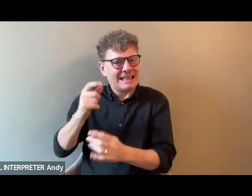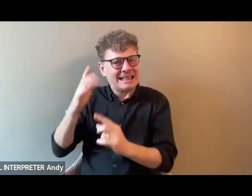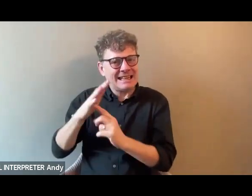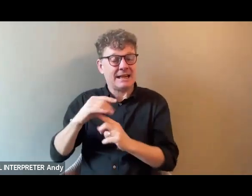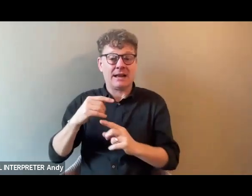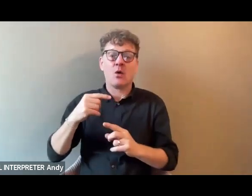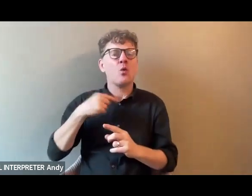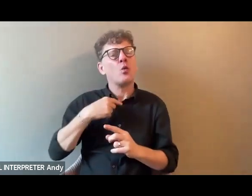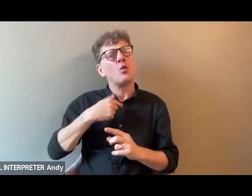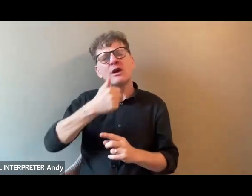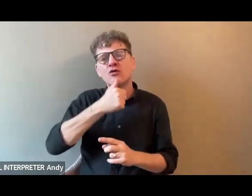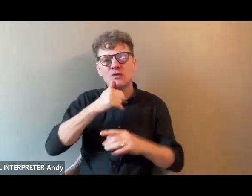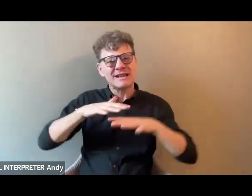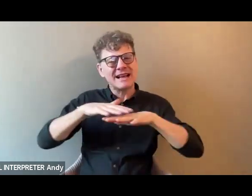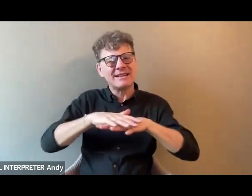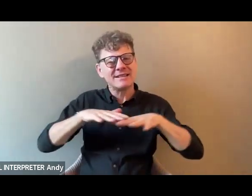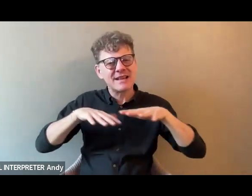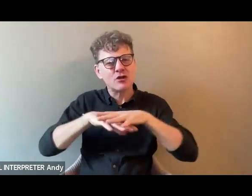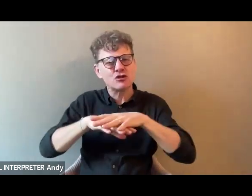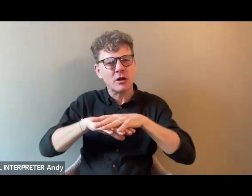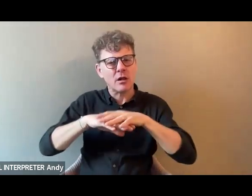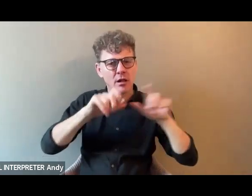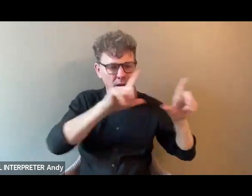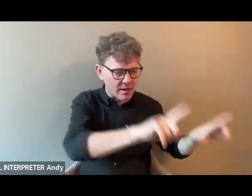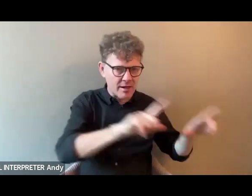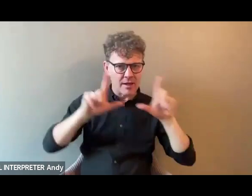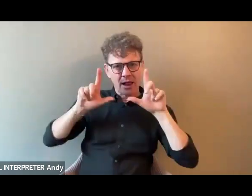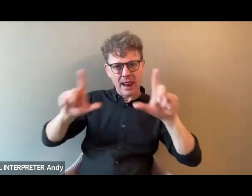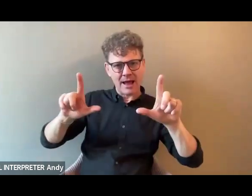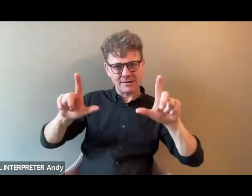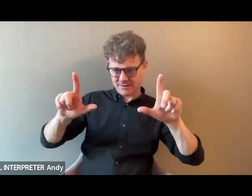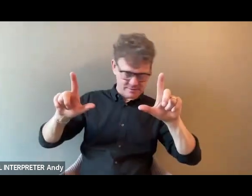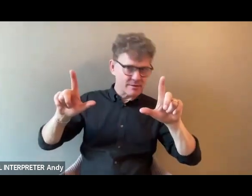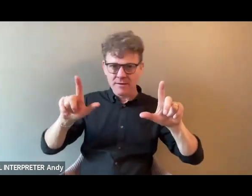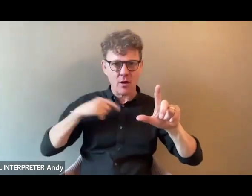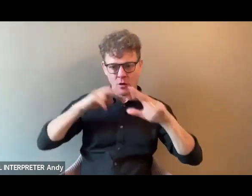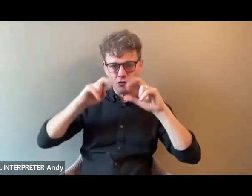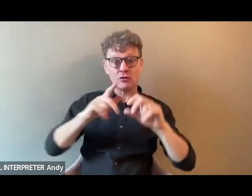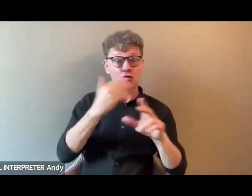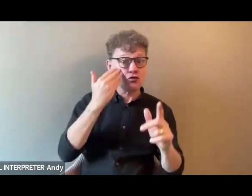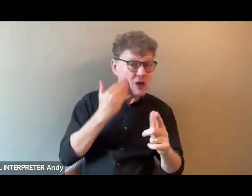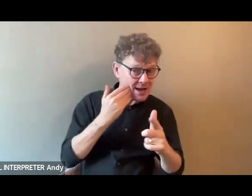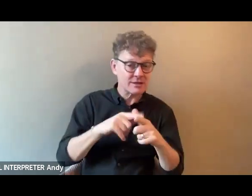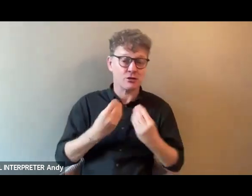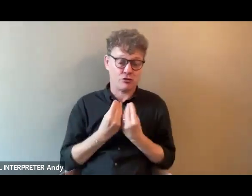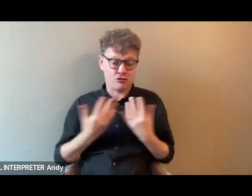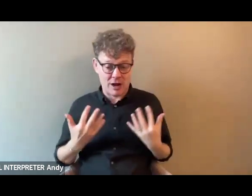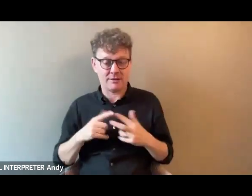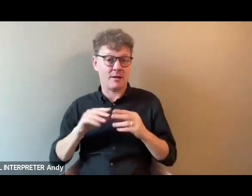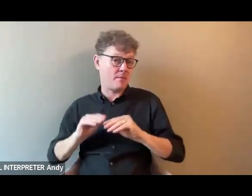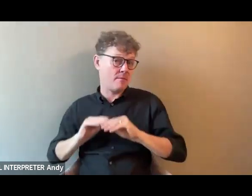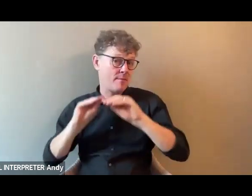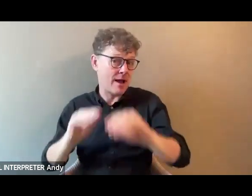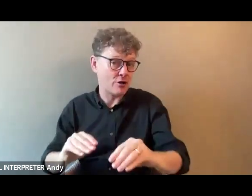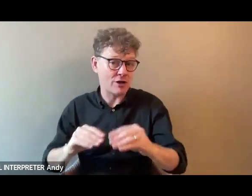intersectional lens to conduct this research. So we are recognizing race, gender, migration